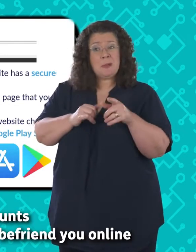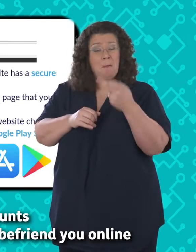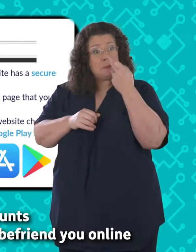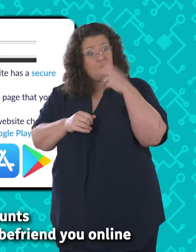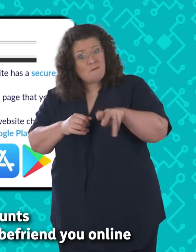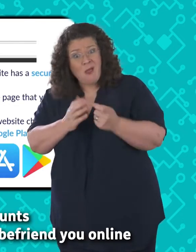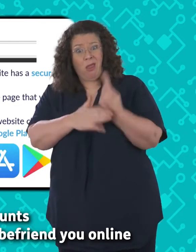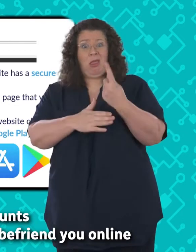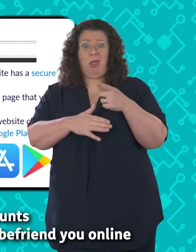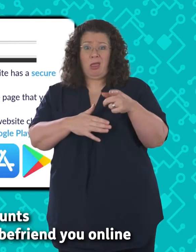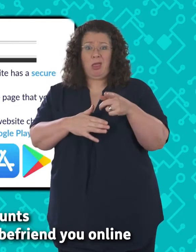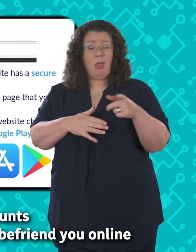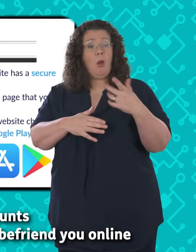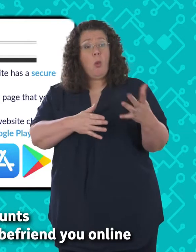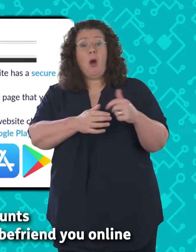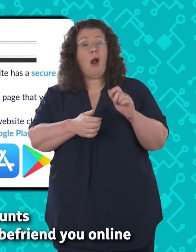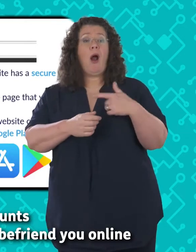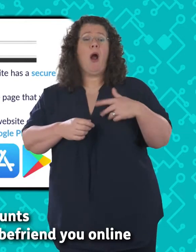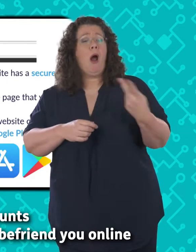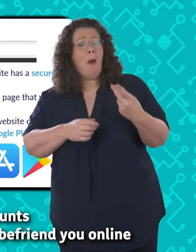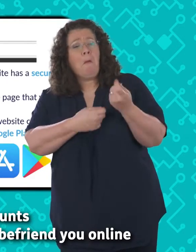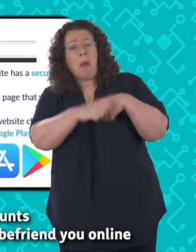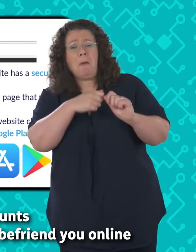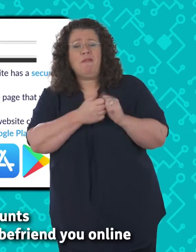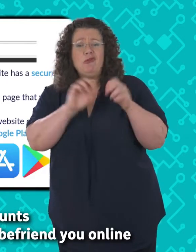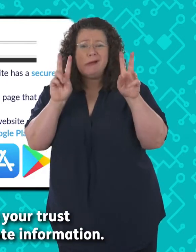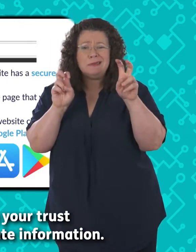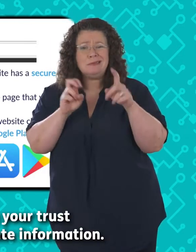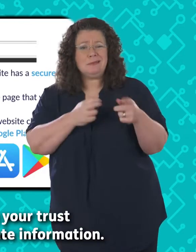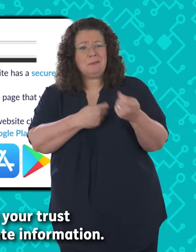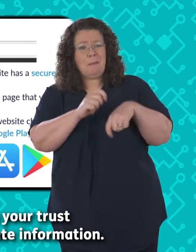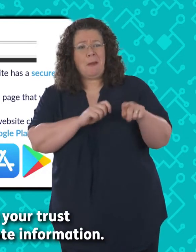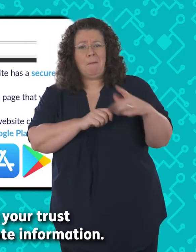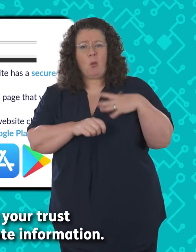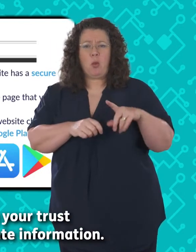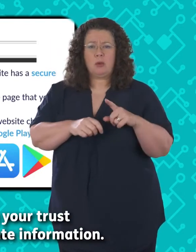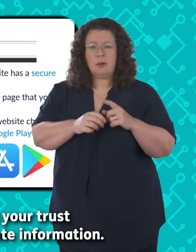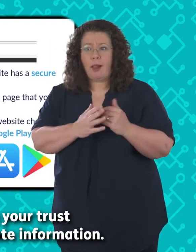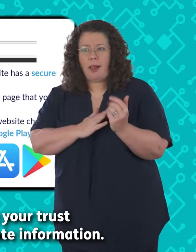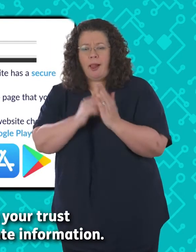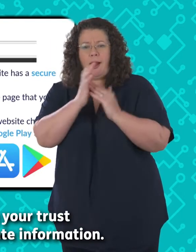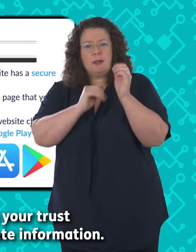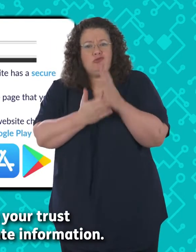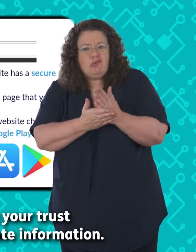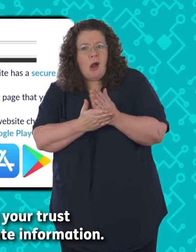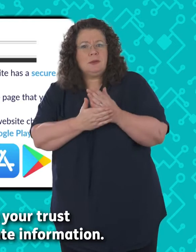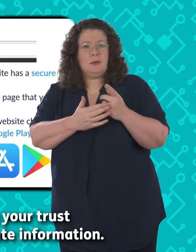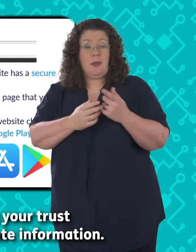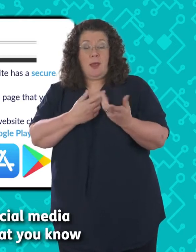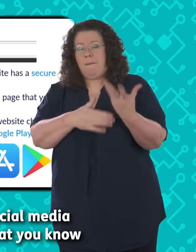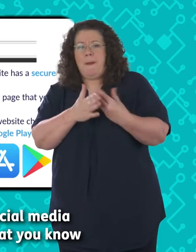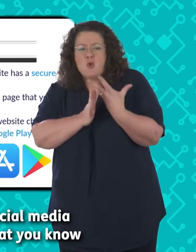unfortunately fake accounts and people who look to befriend you online in order to gain your trust and learn your private